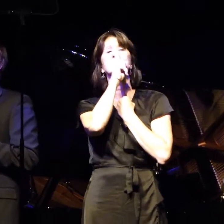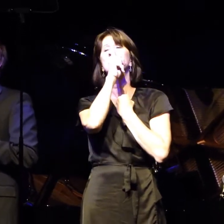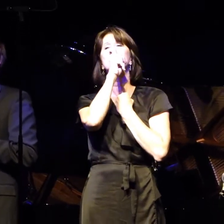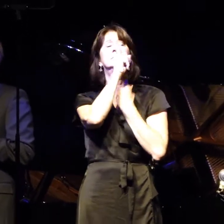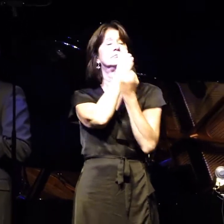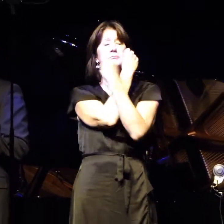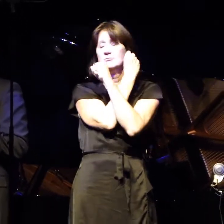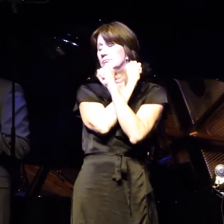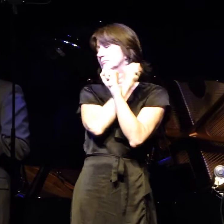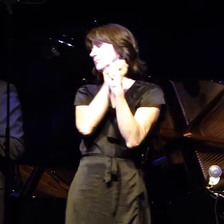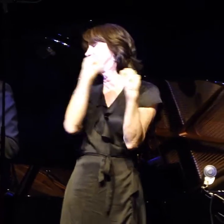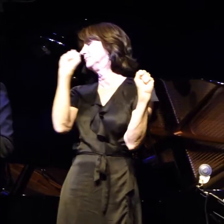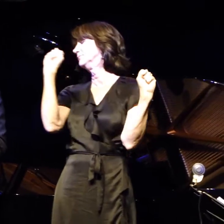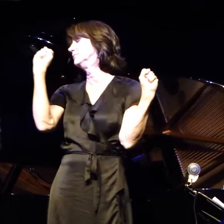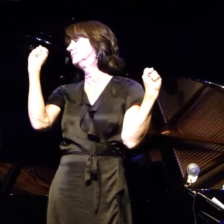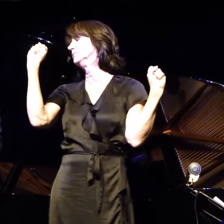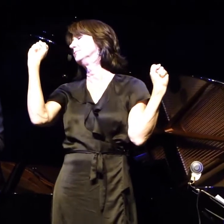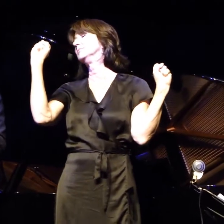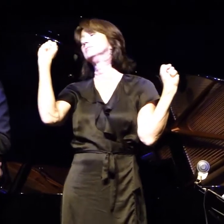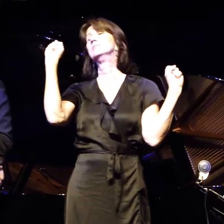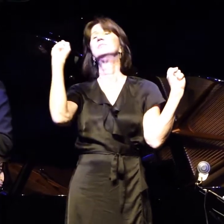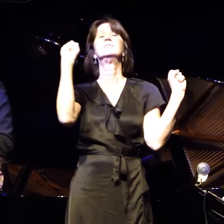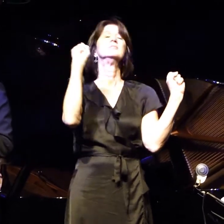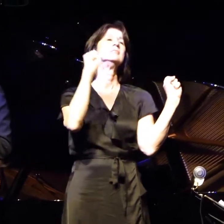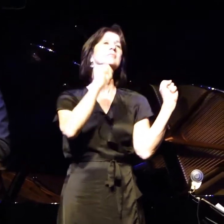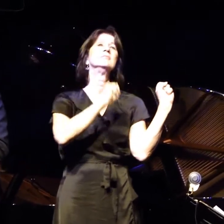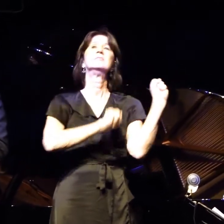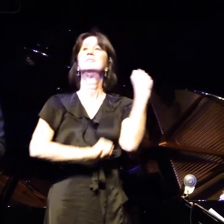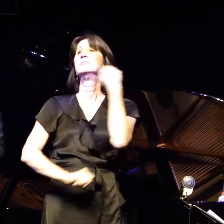Don't give yourself away.